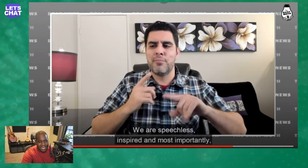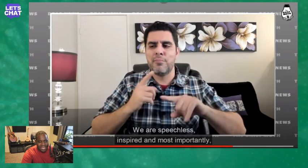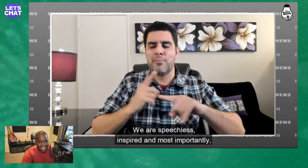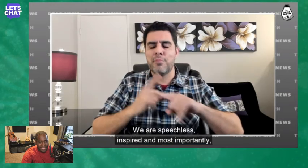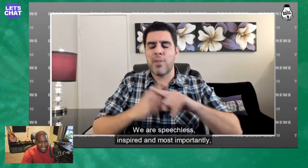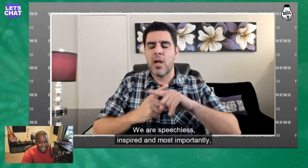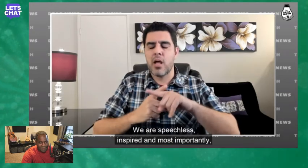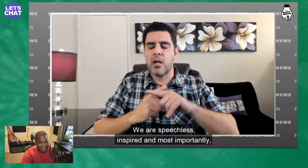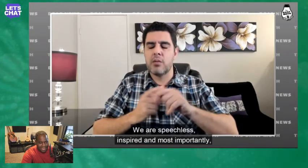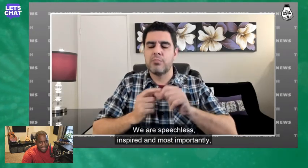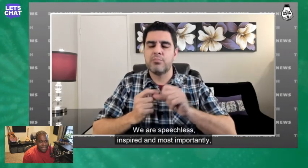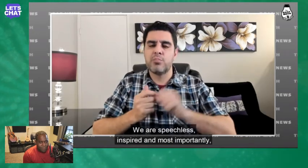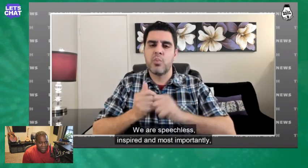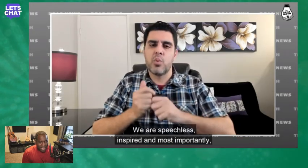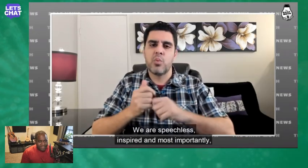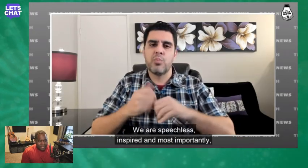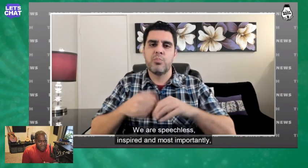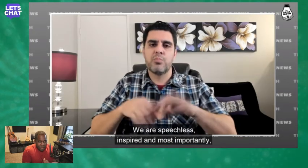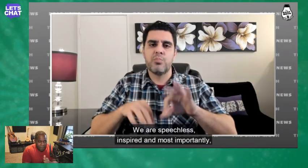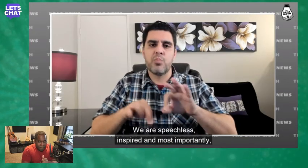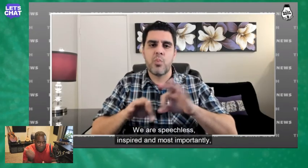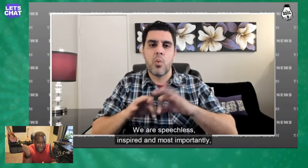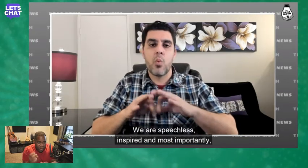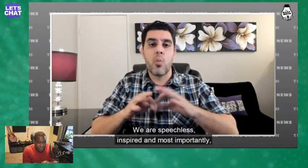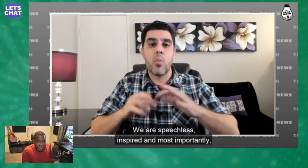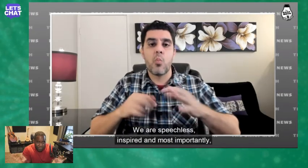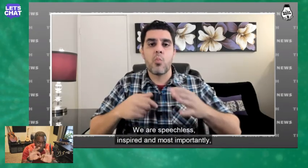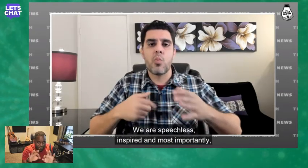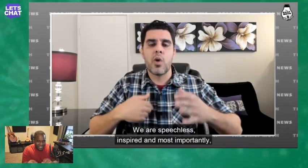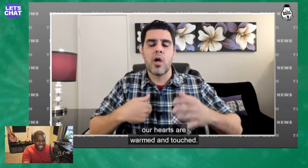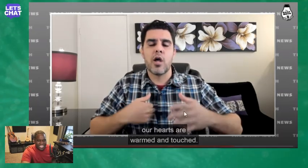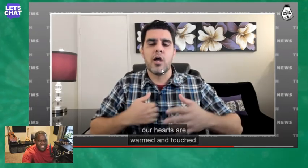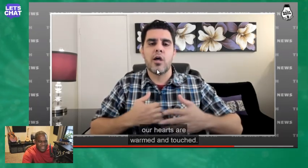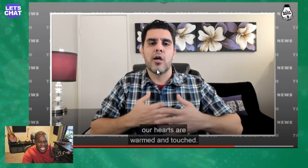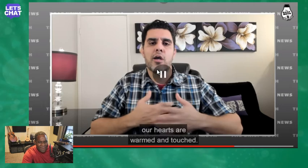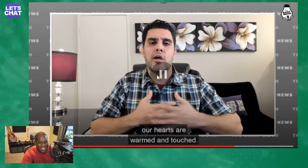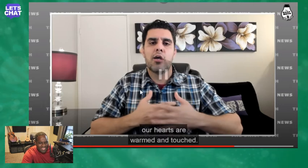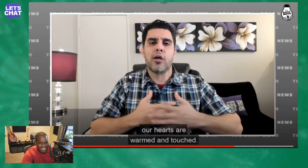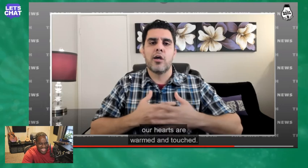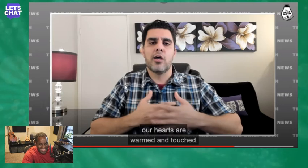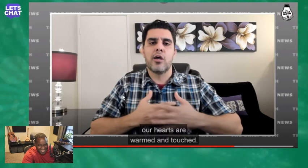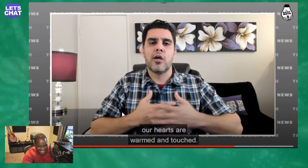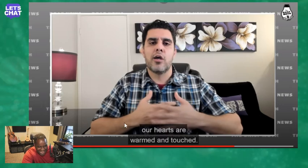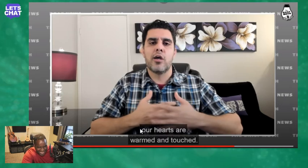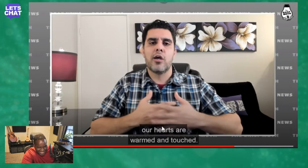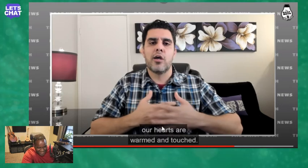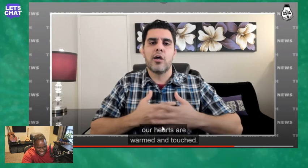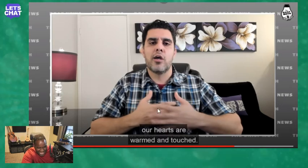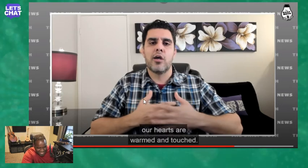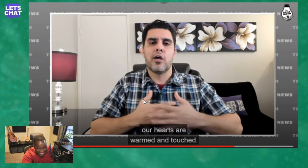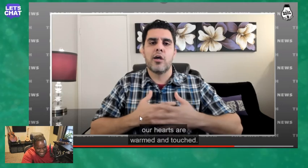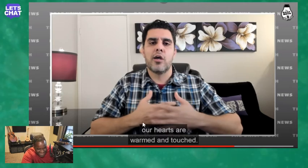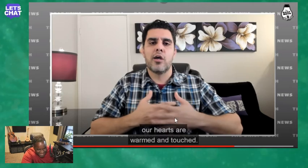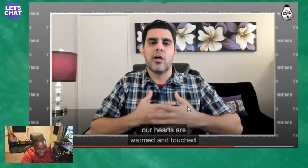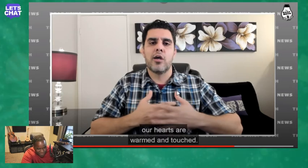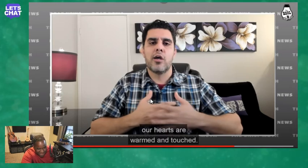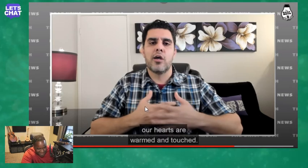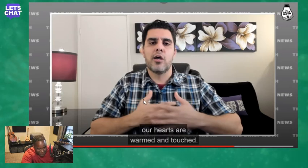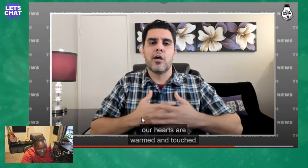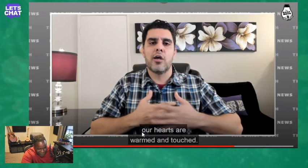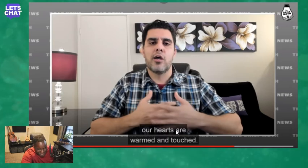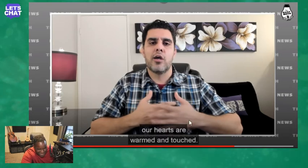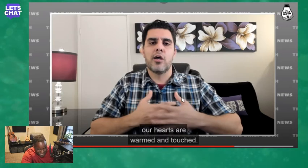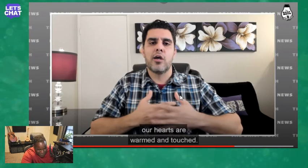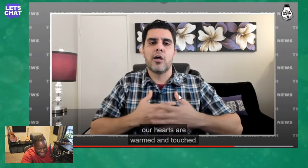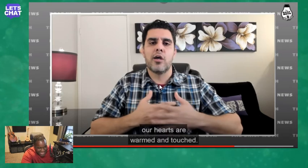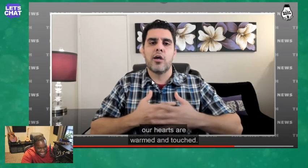Oh. I get it. I get what he's saying. But most importantly, look how he's signing this tiny little guy, this tiniest box